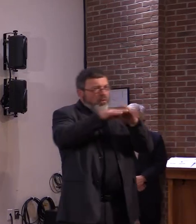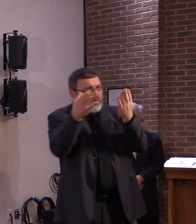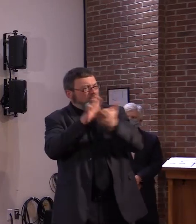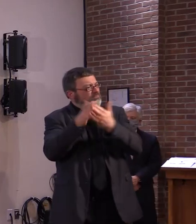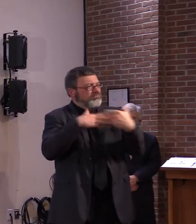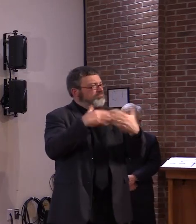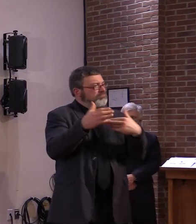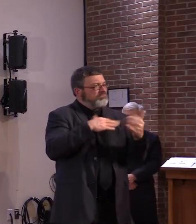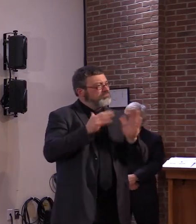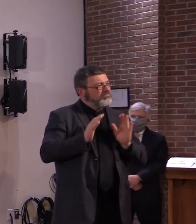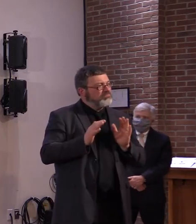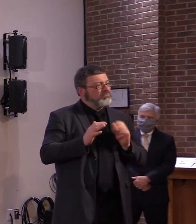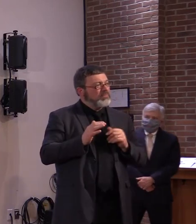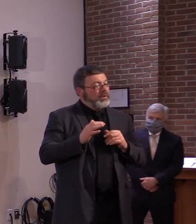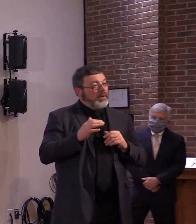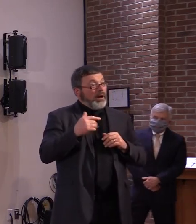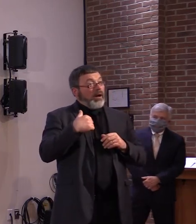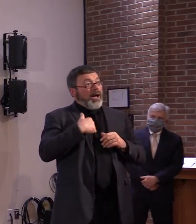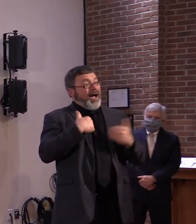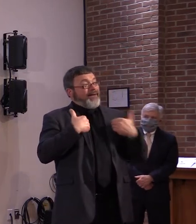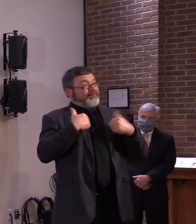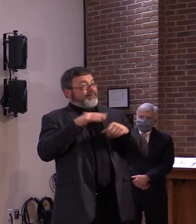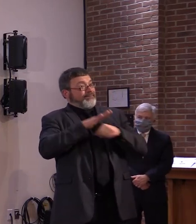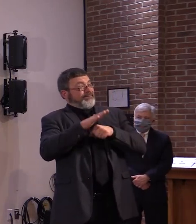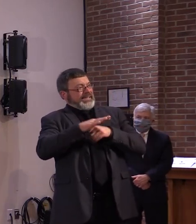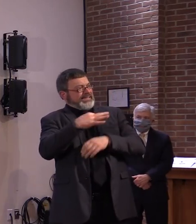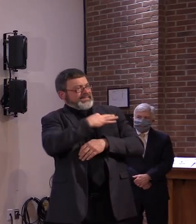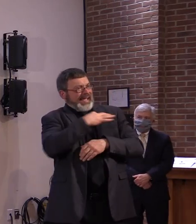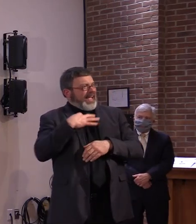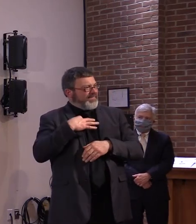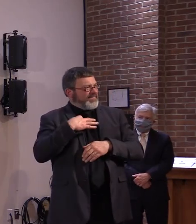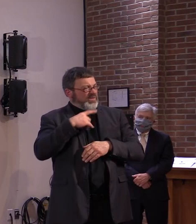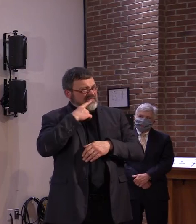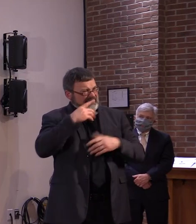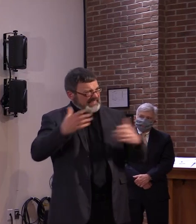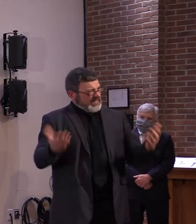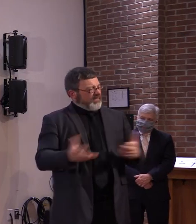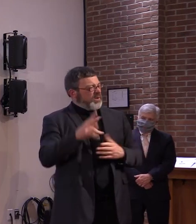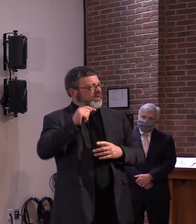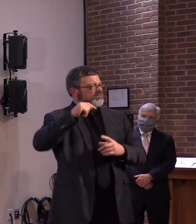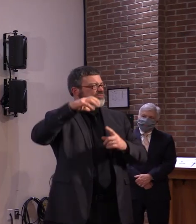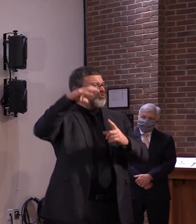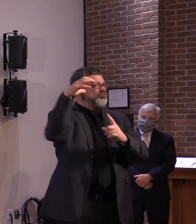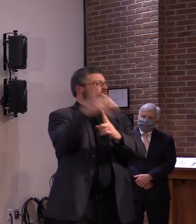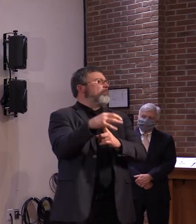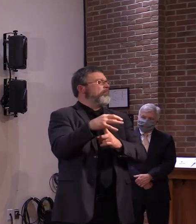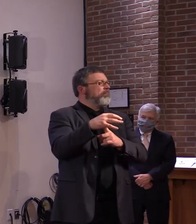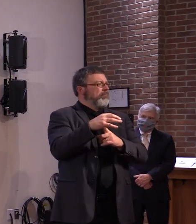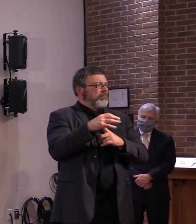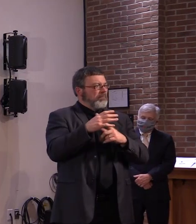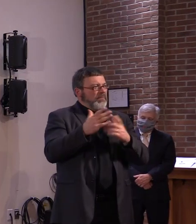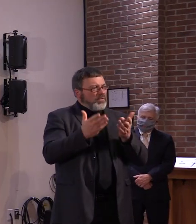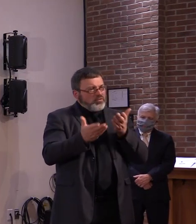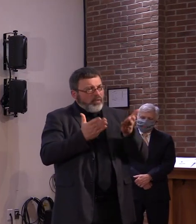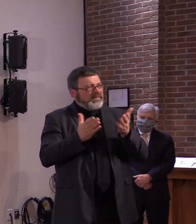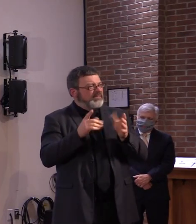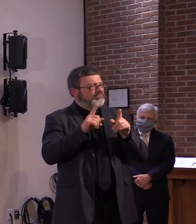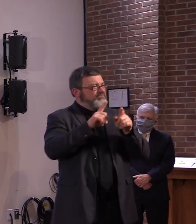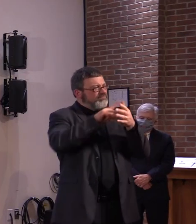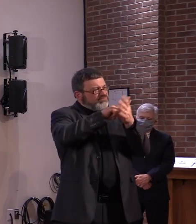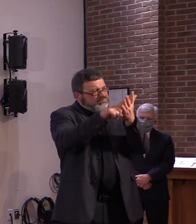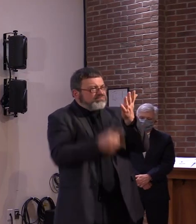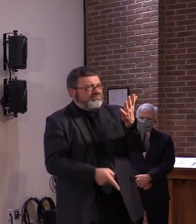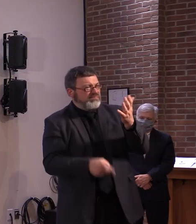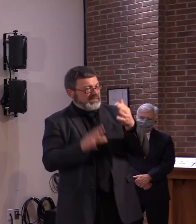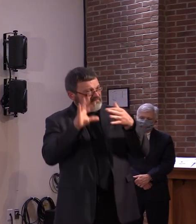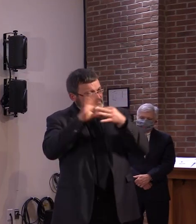supports, we rank at the top of the list in the country when it comes to the opportunities Vermonters have to access those things.